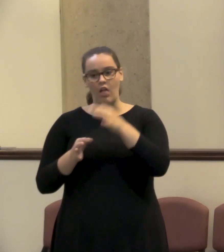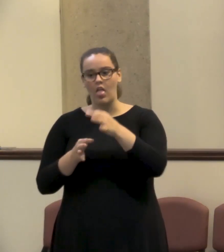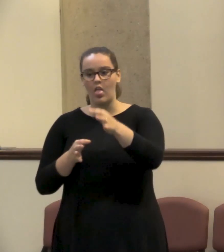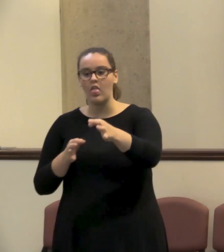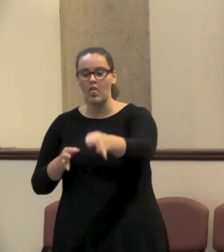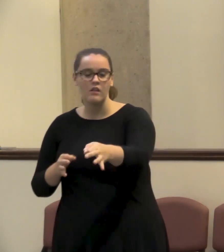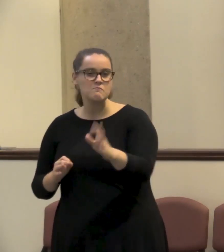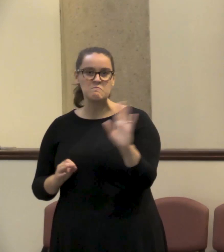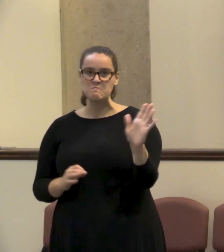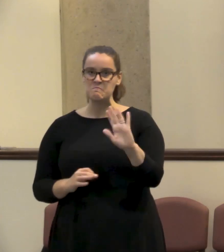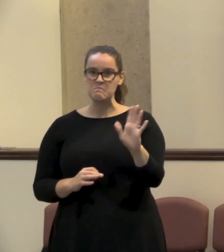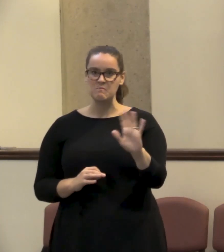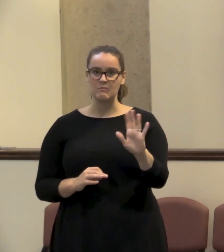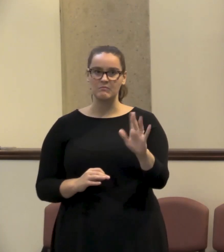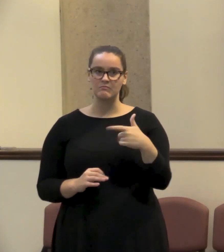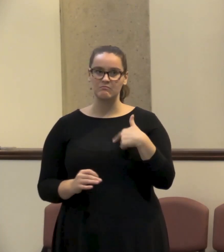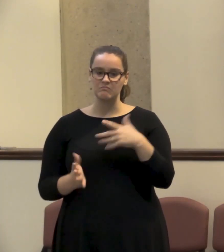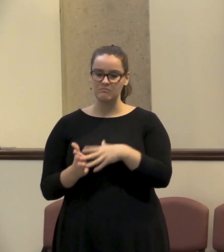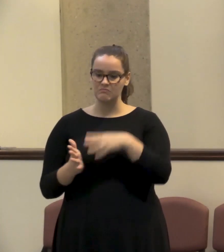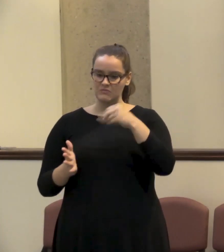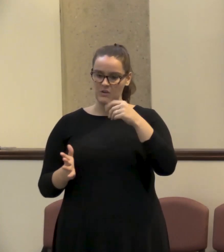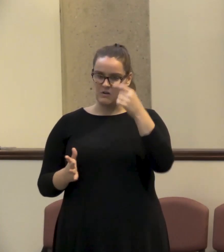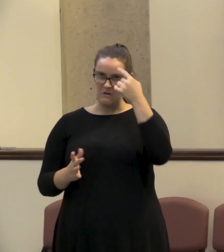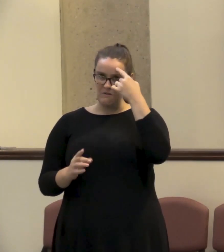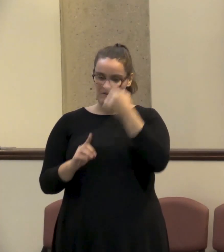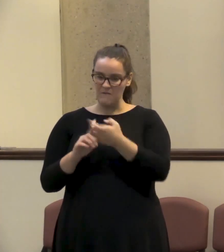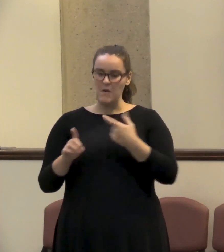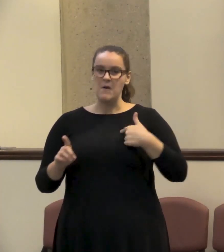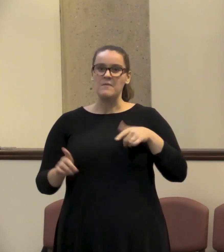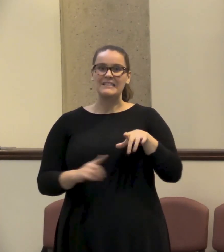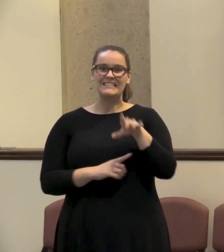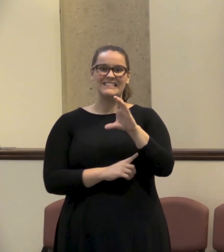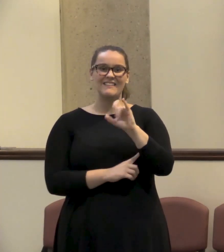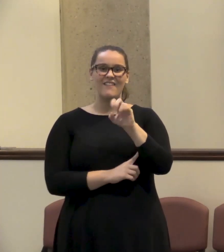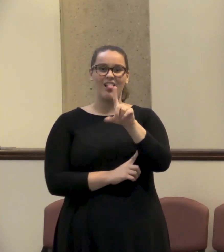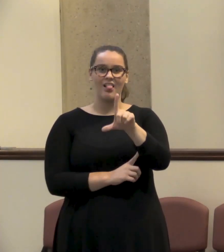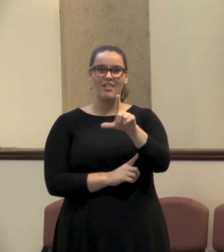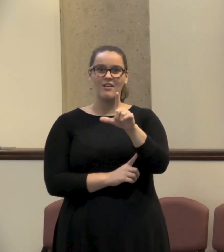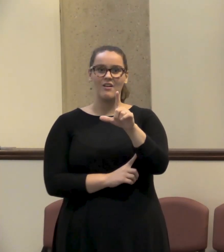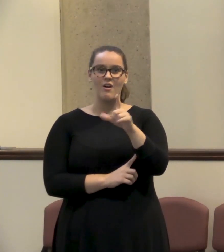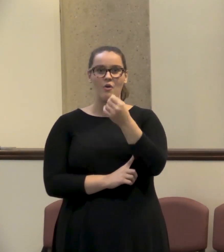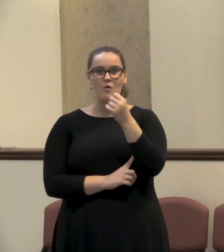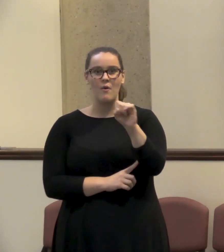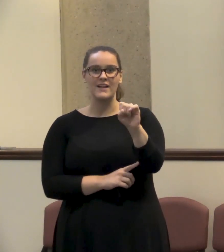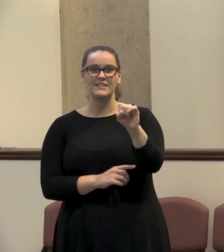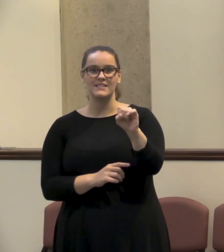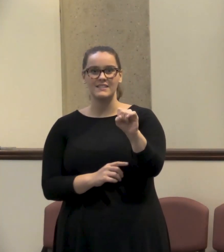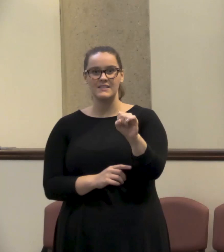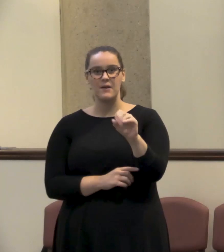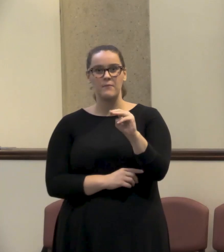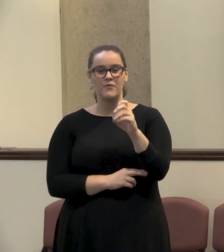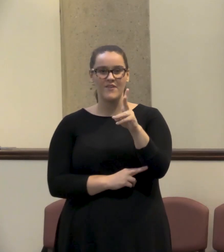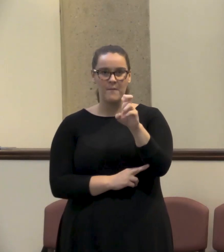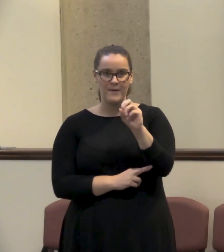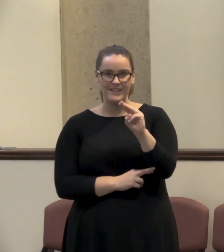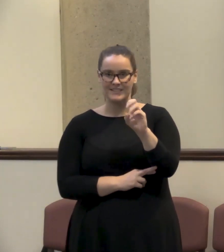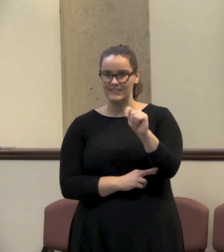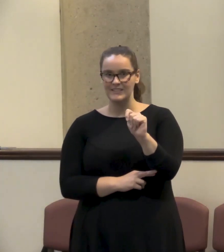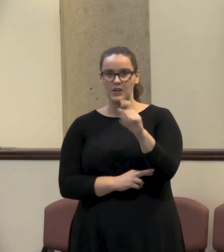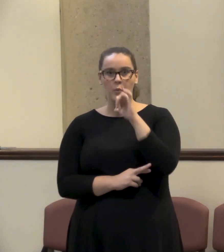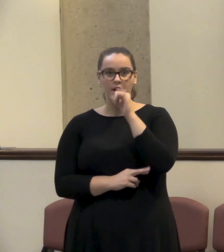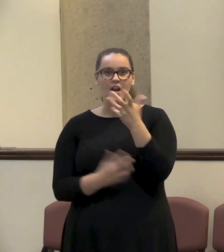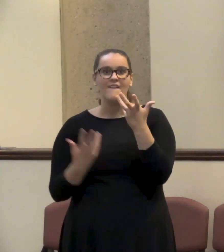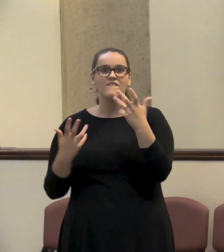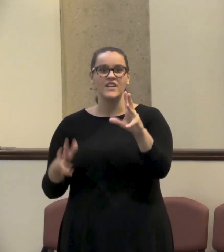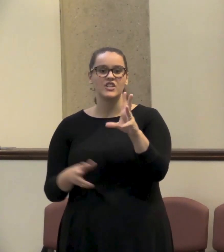You know, I take a lesson from the civil rights movement. We didn't finish it with the passage of the 60s, in the 60s of the